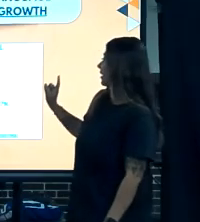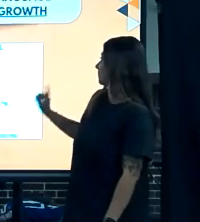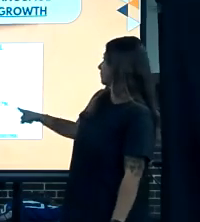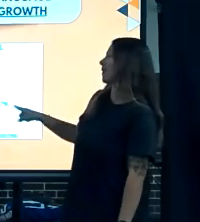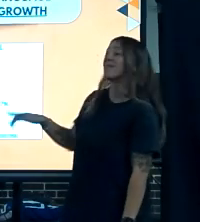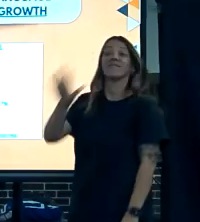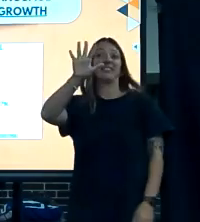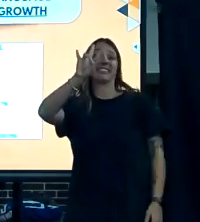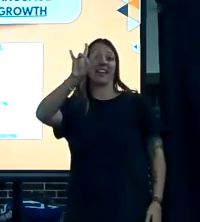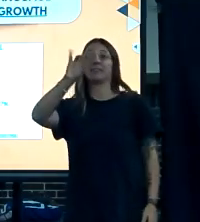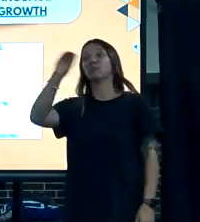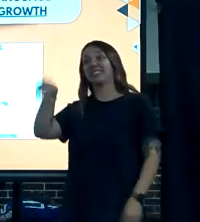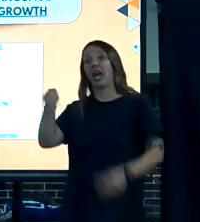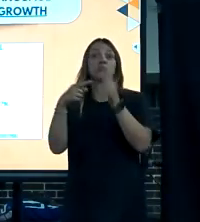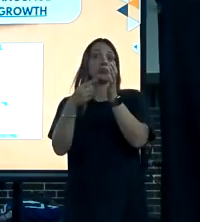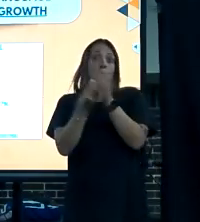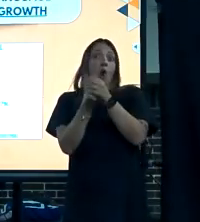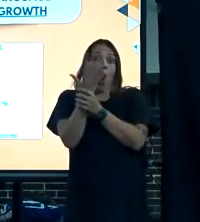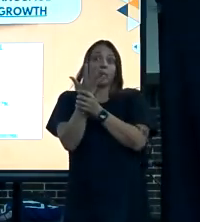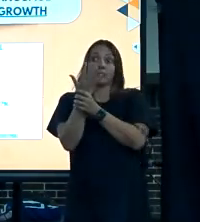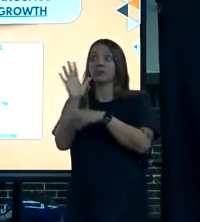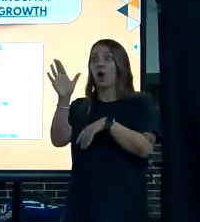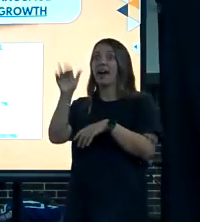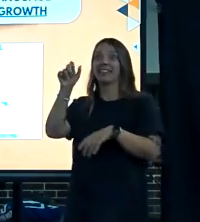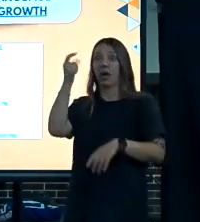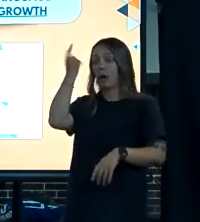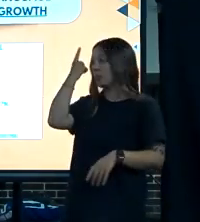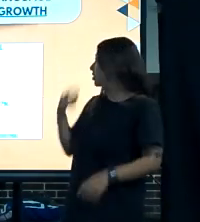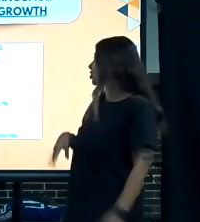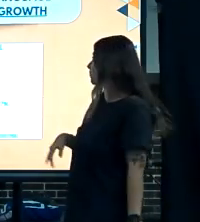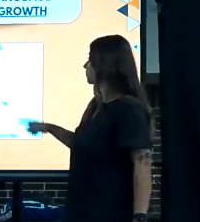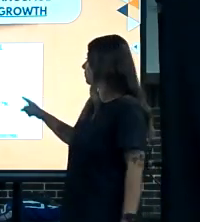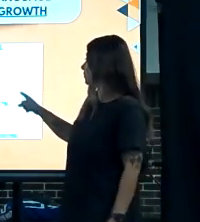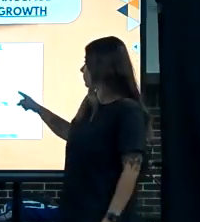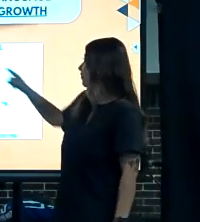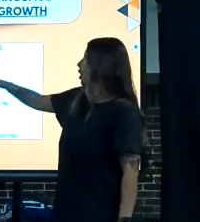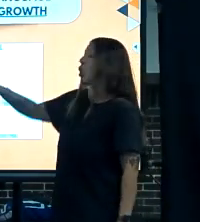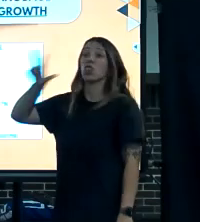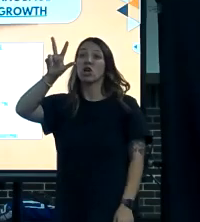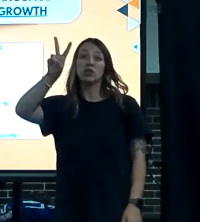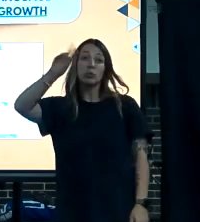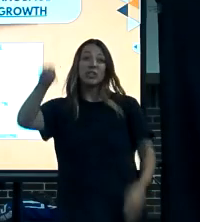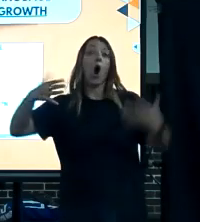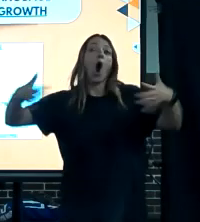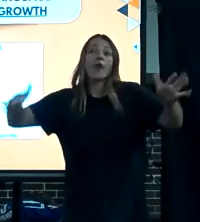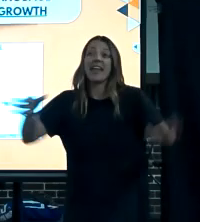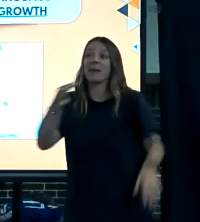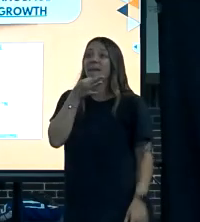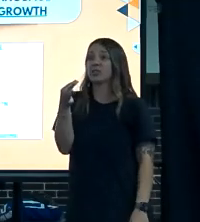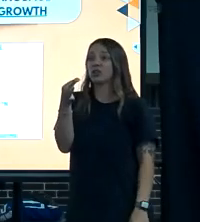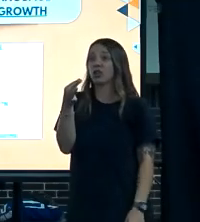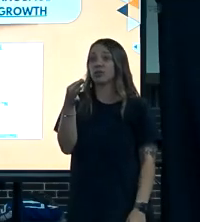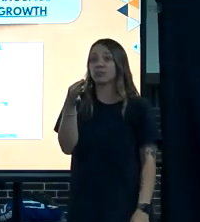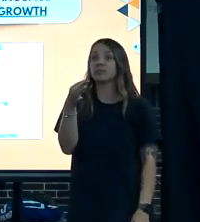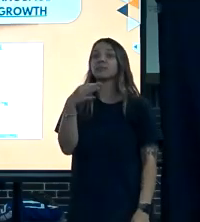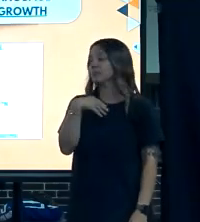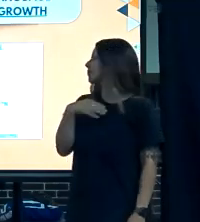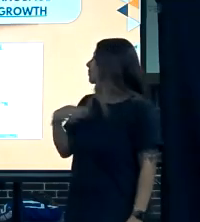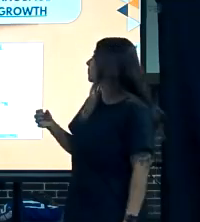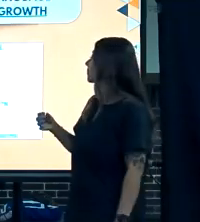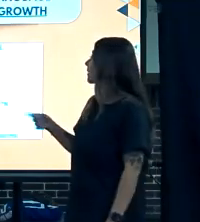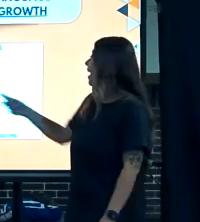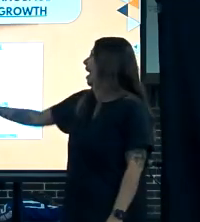do need an additional ASL teacher. So 57% showed mastery, 30